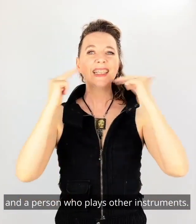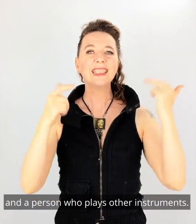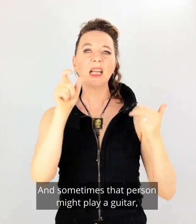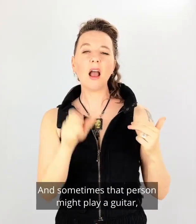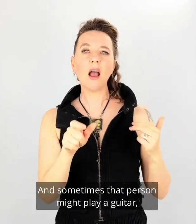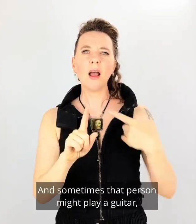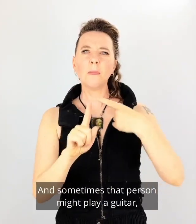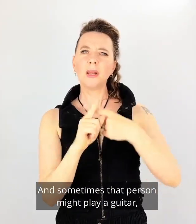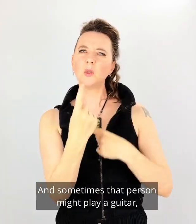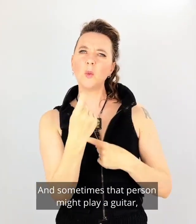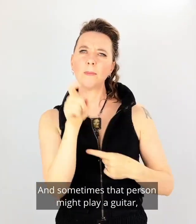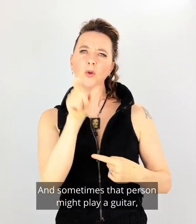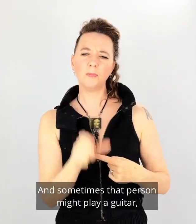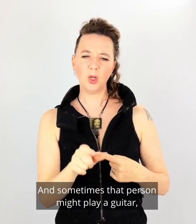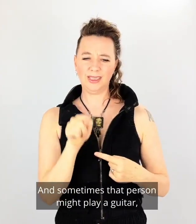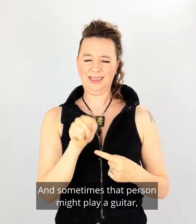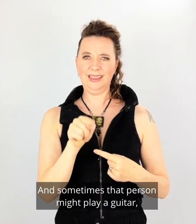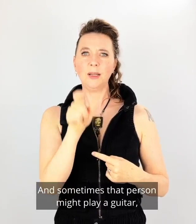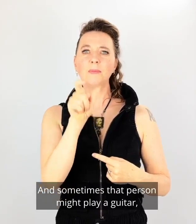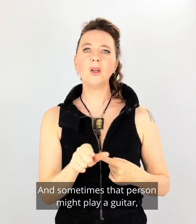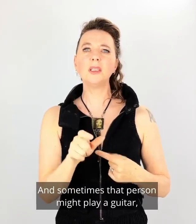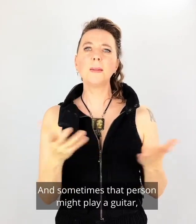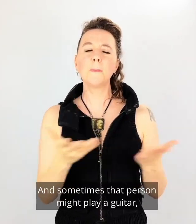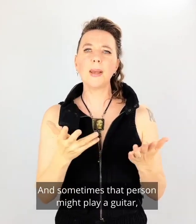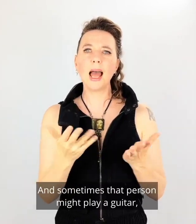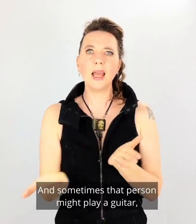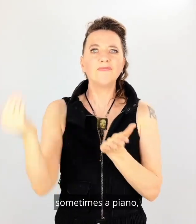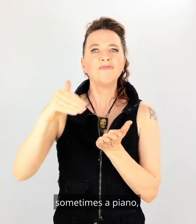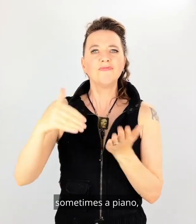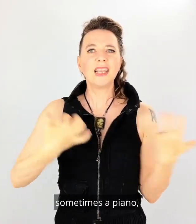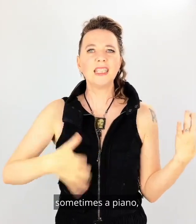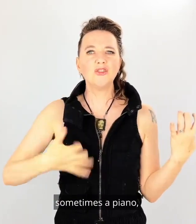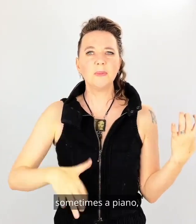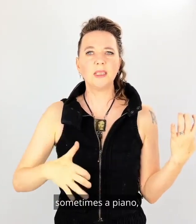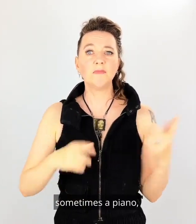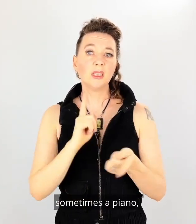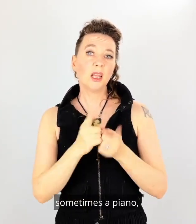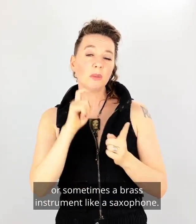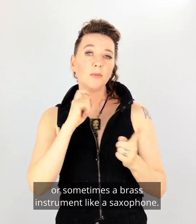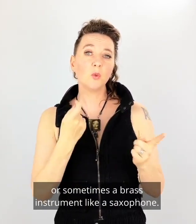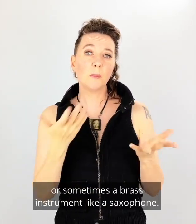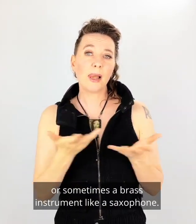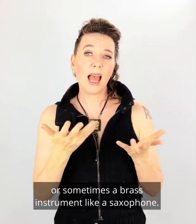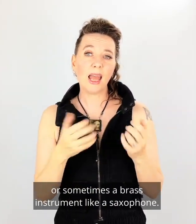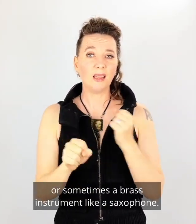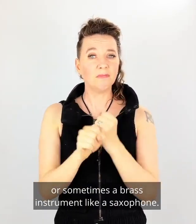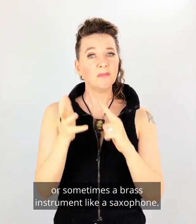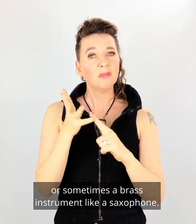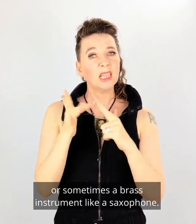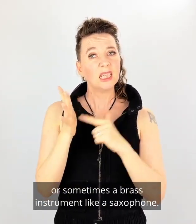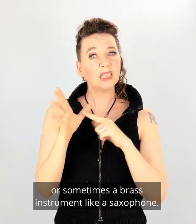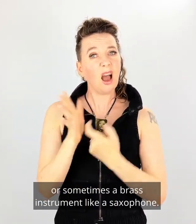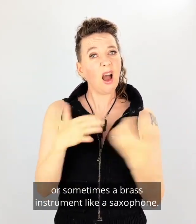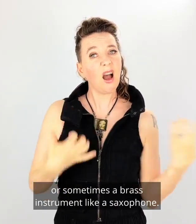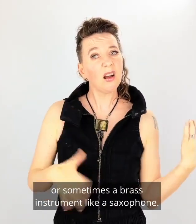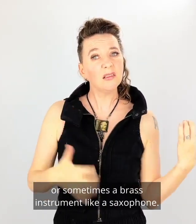And sometimes that person might play a guitar, sometimes a piano, or sometimes a brass instrument like a